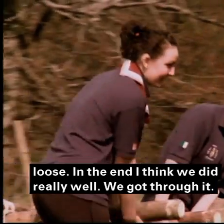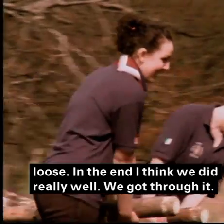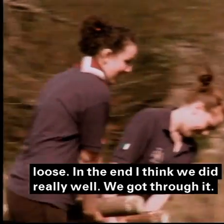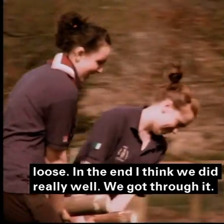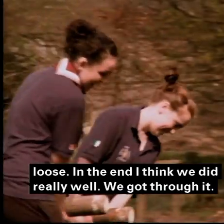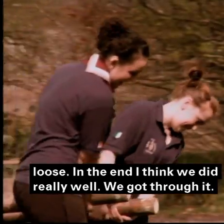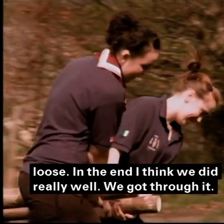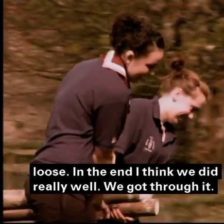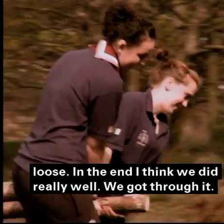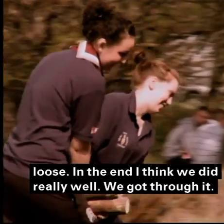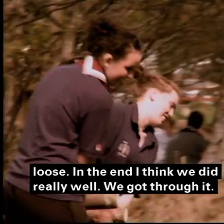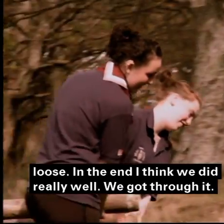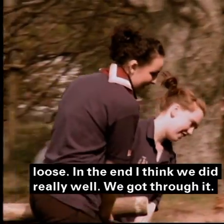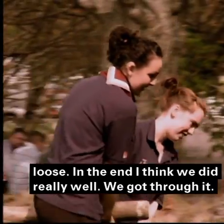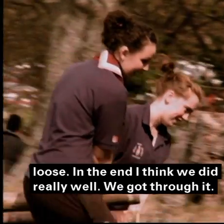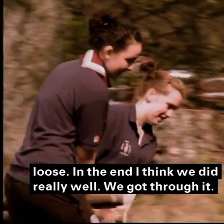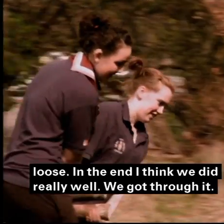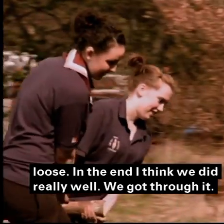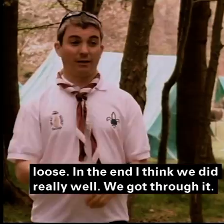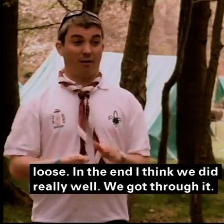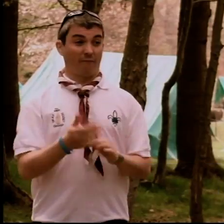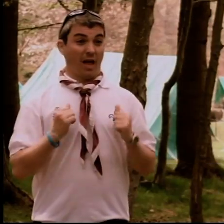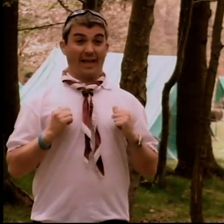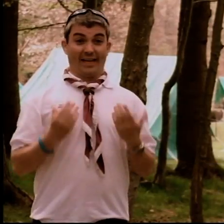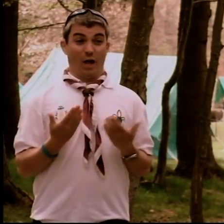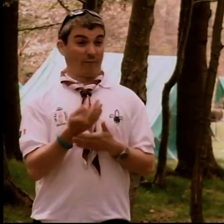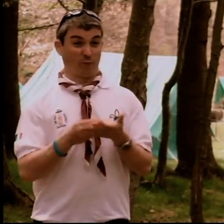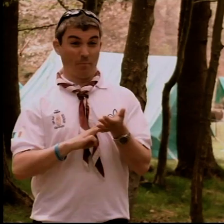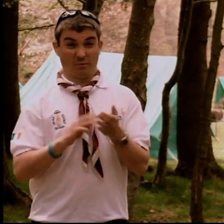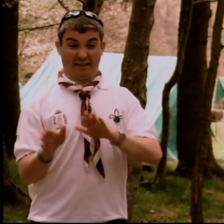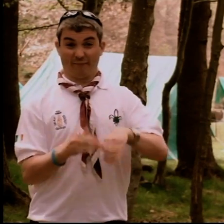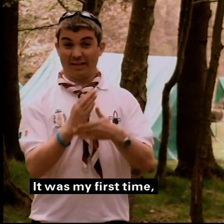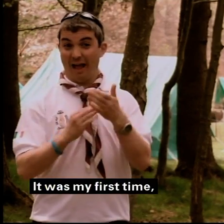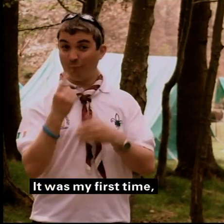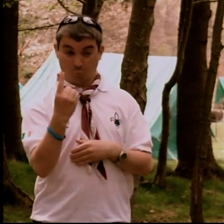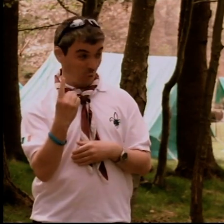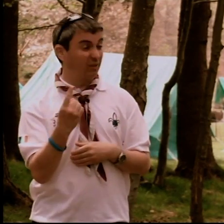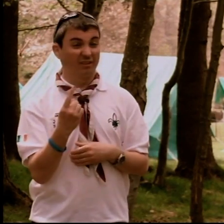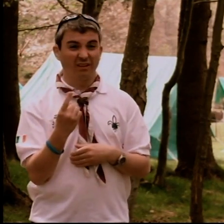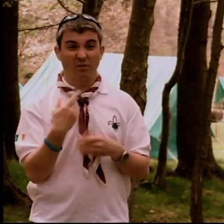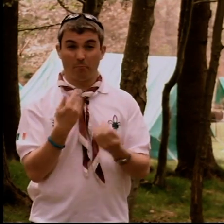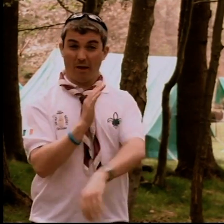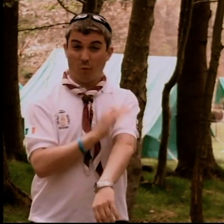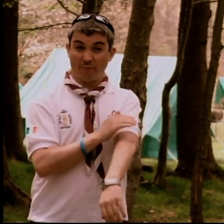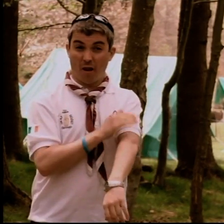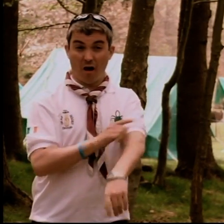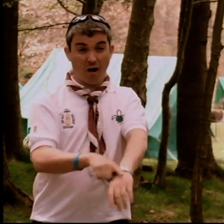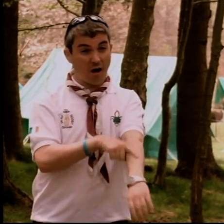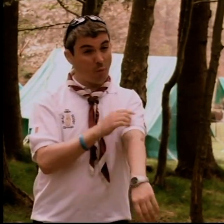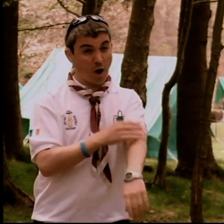in the end, I think we did really well and we got through it. Well, we're going to be going off hiking and we'll be leaving in a few minutes at half one, and we're going to be